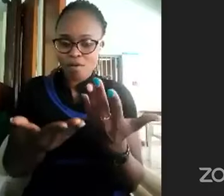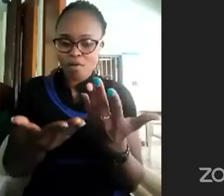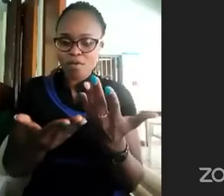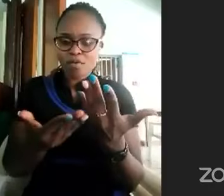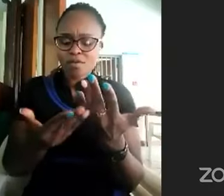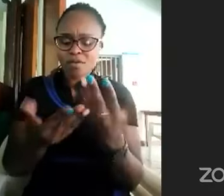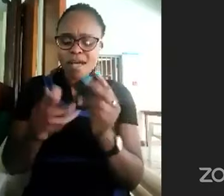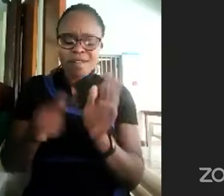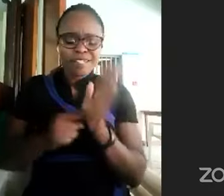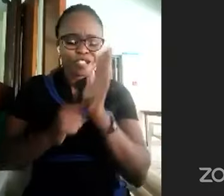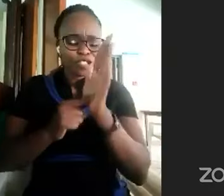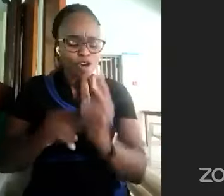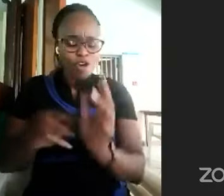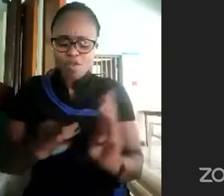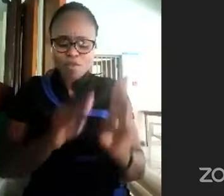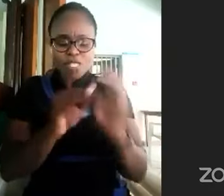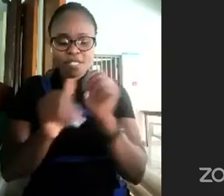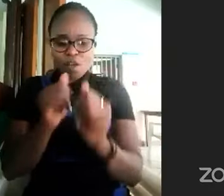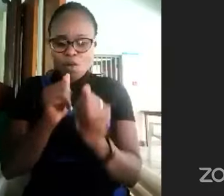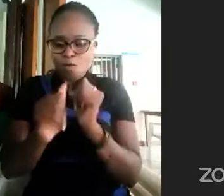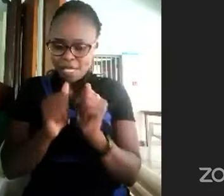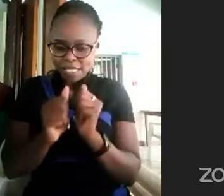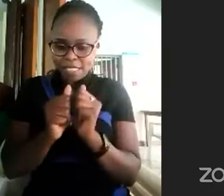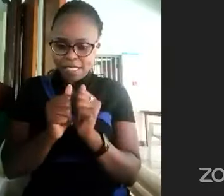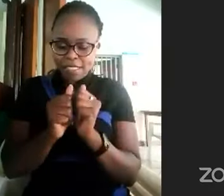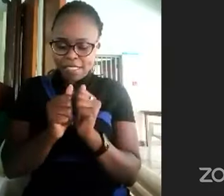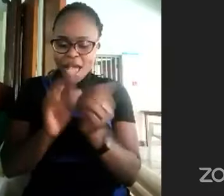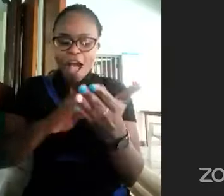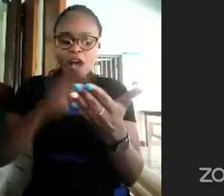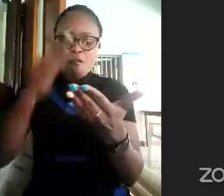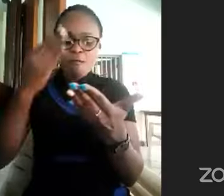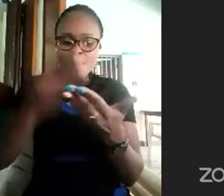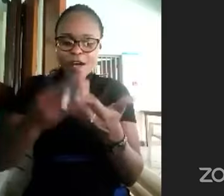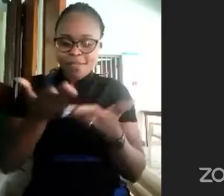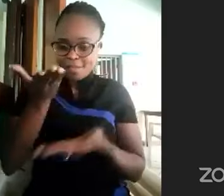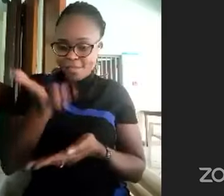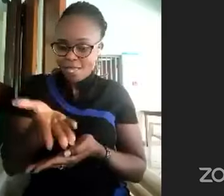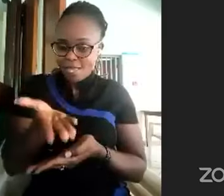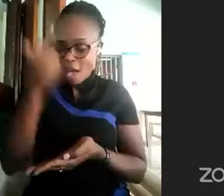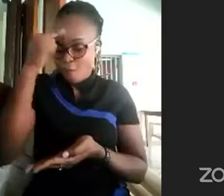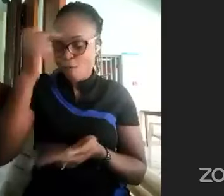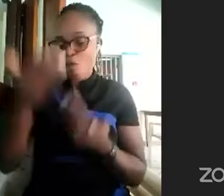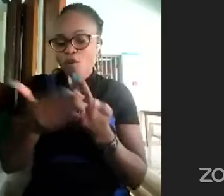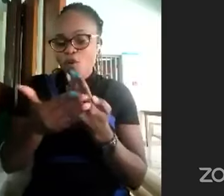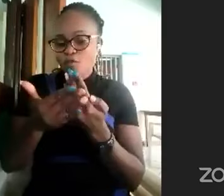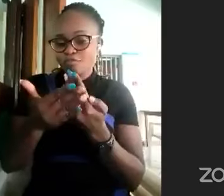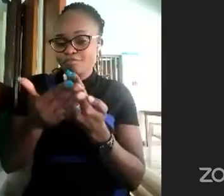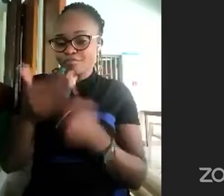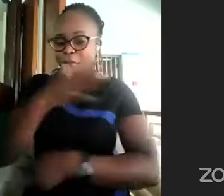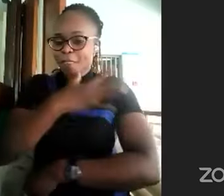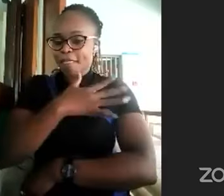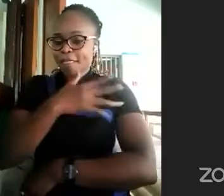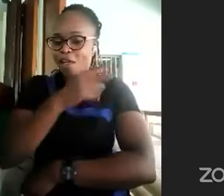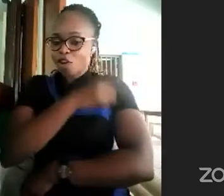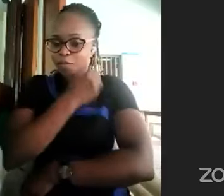funds allocated for healthcare services are diverted to different activities or to people's pockets.